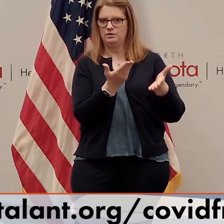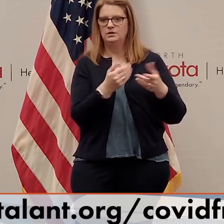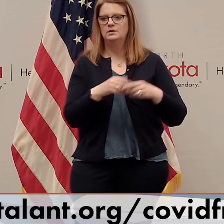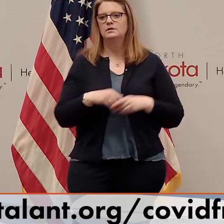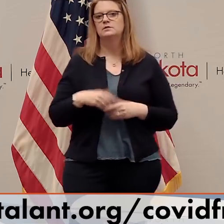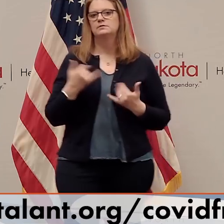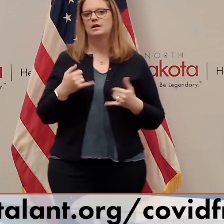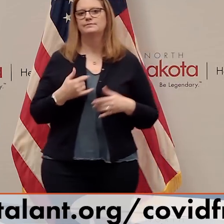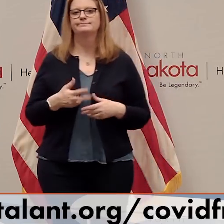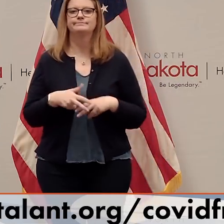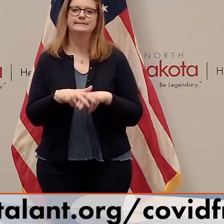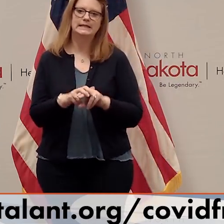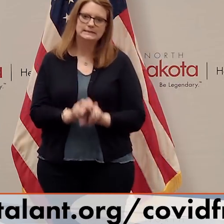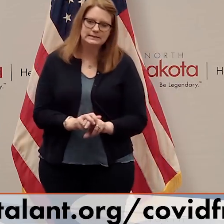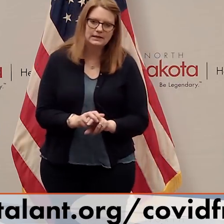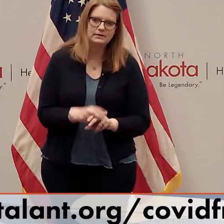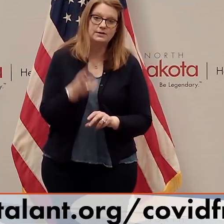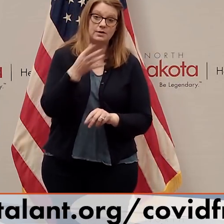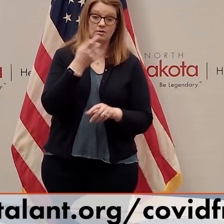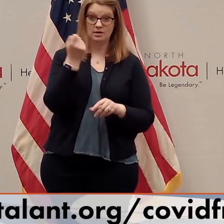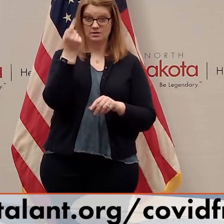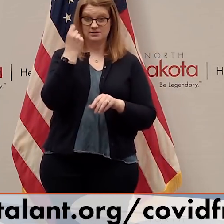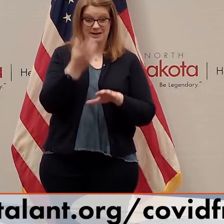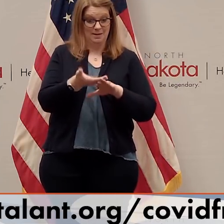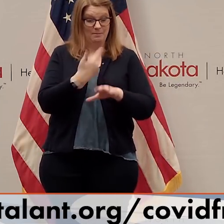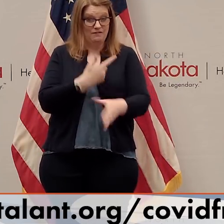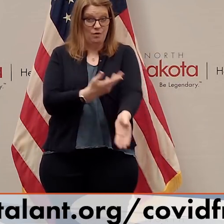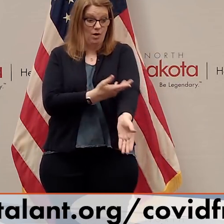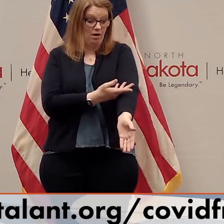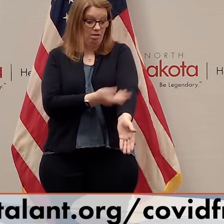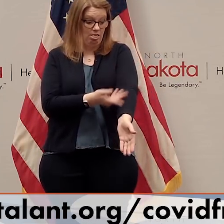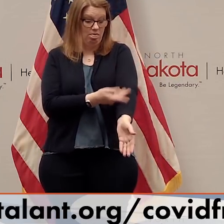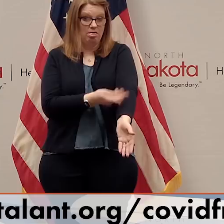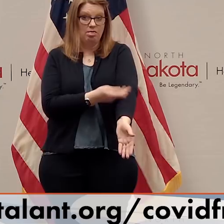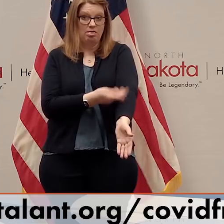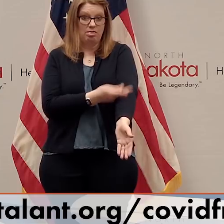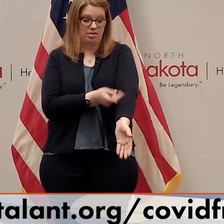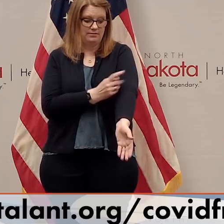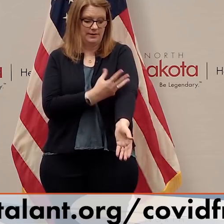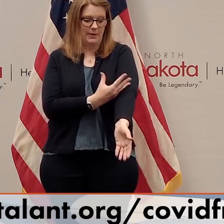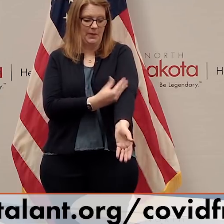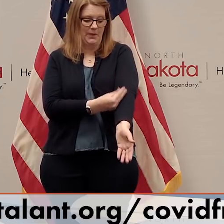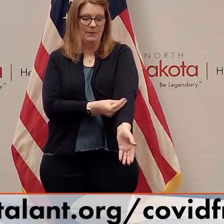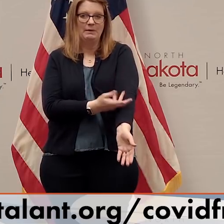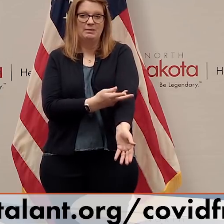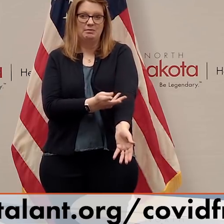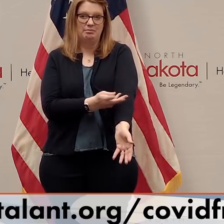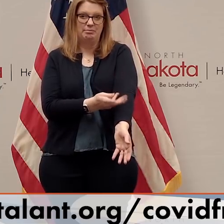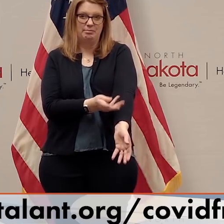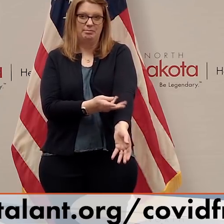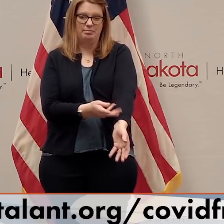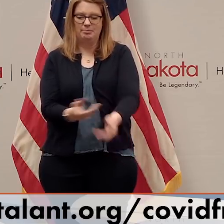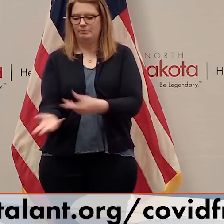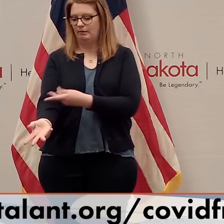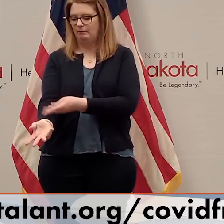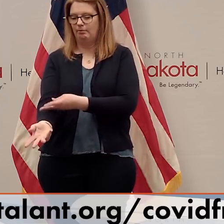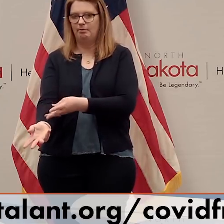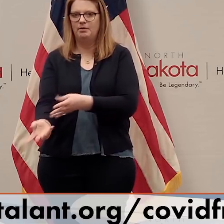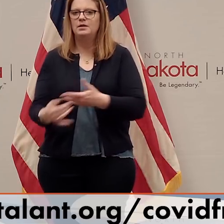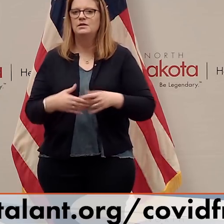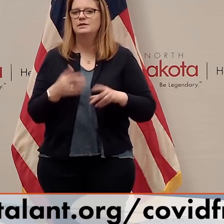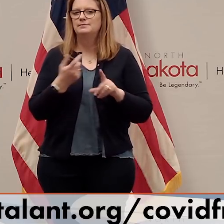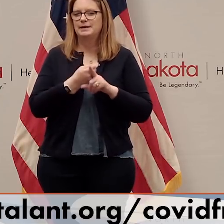sitting down, making sure you drink before you drink water before you go, that you've